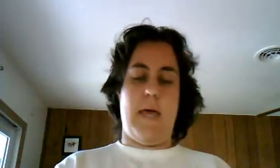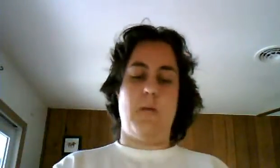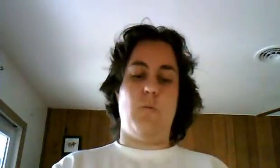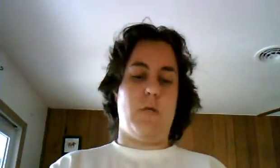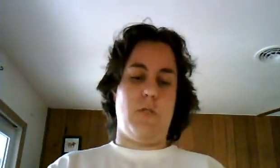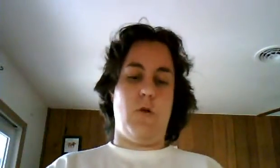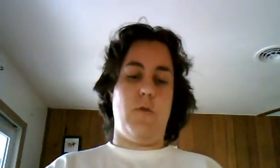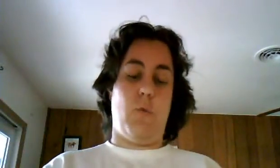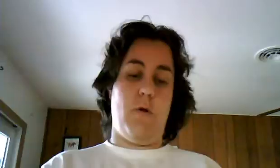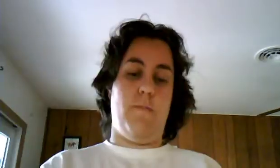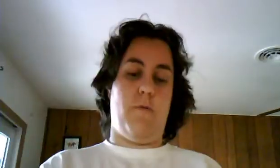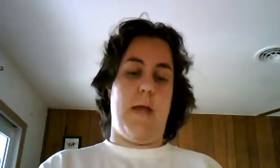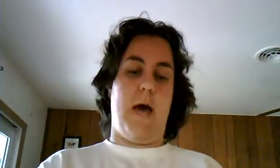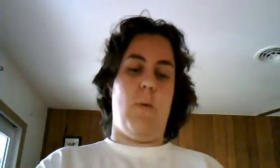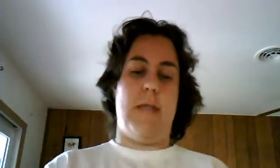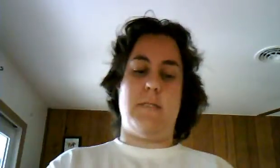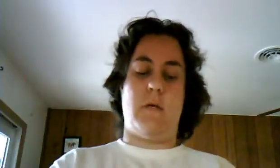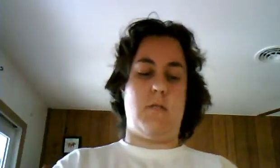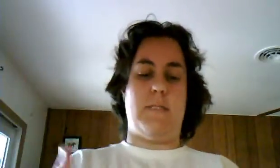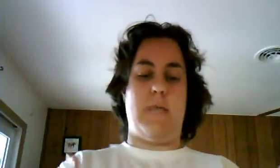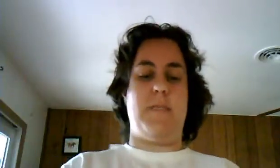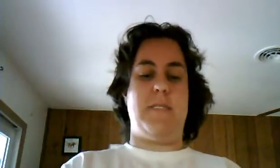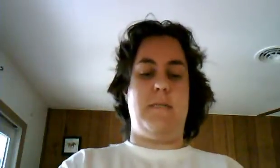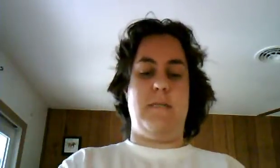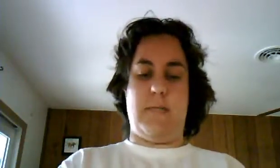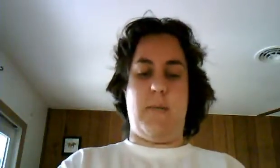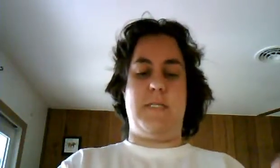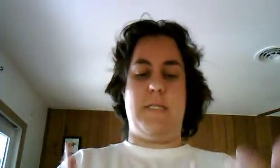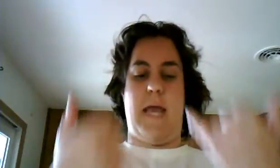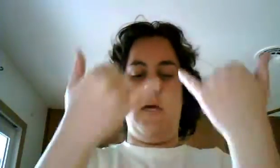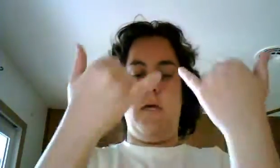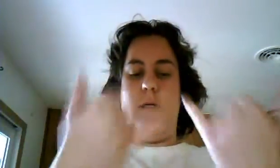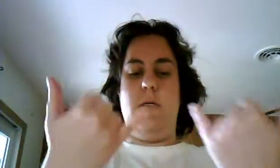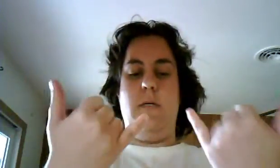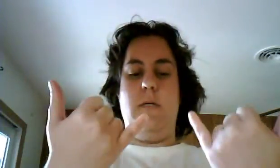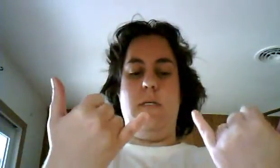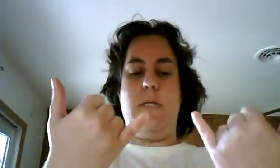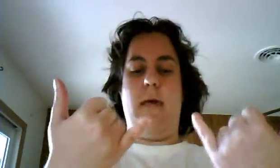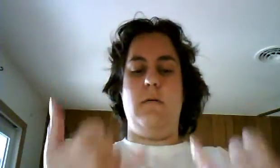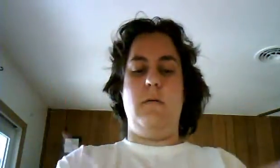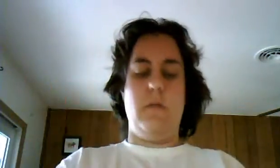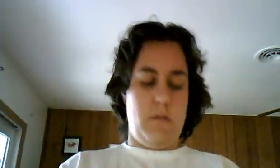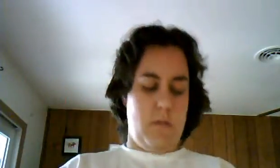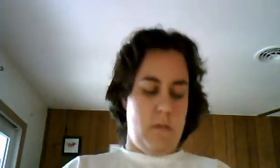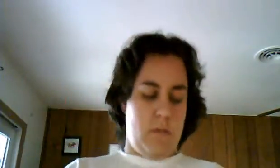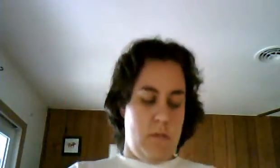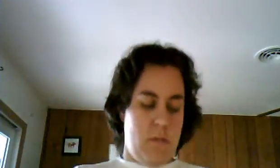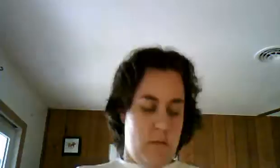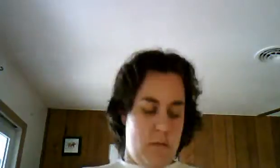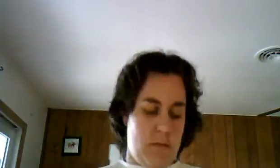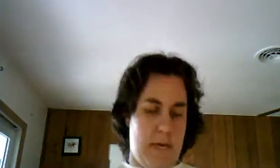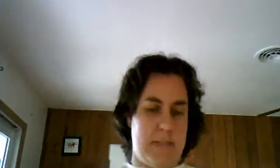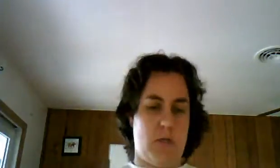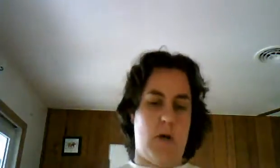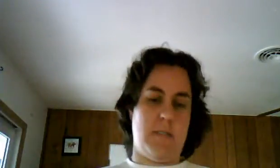And we also learned the word for now, and it's also the same as today. Today. Okay, to call